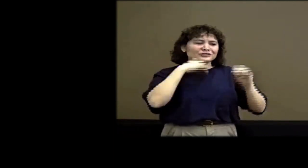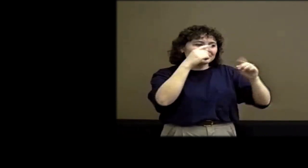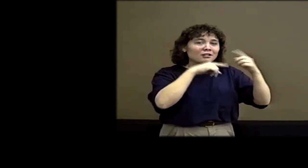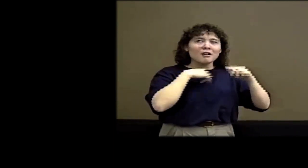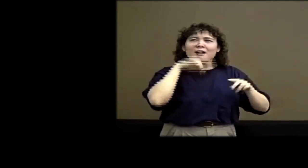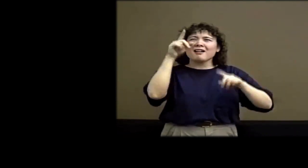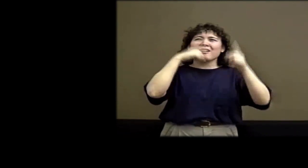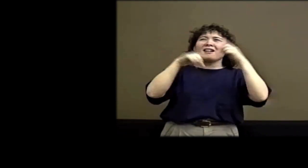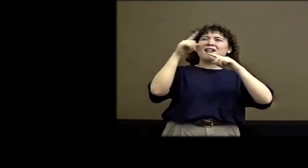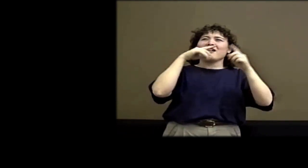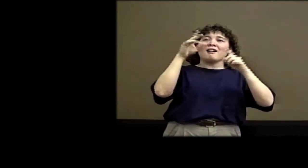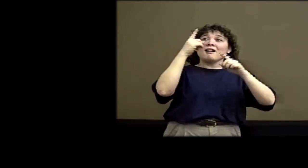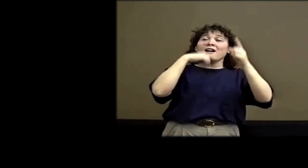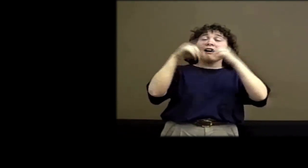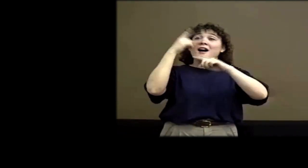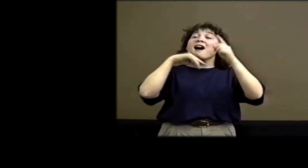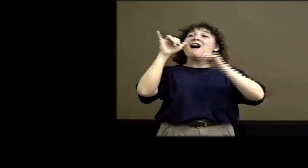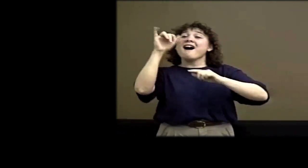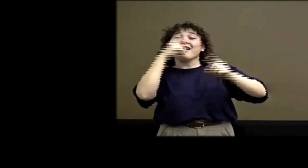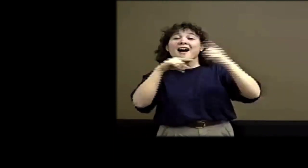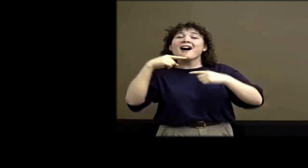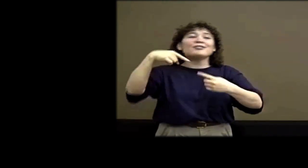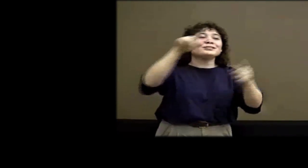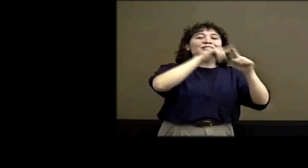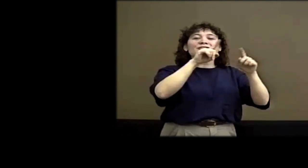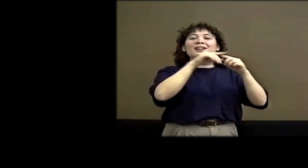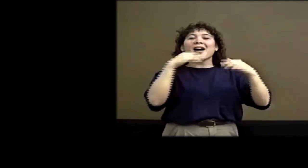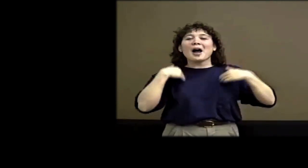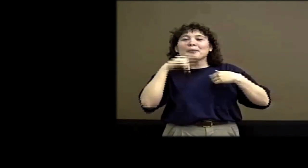My parents would point at things and gesture before that.